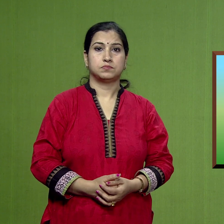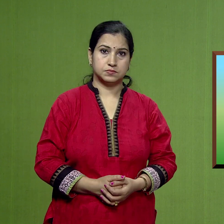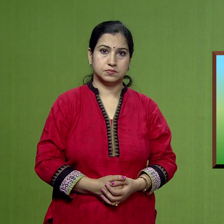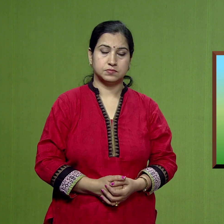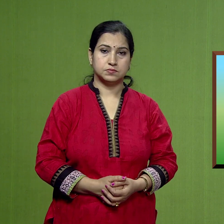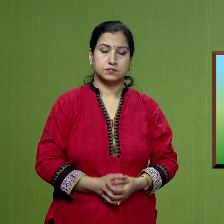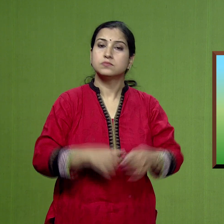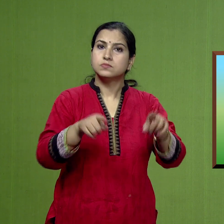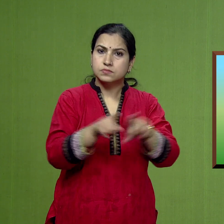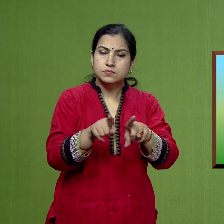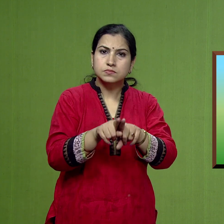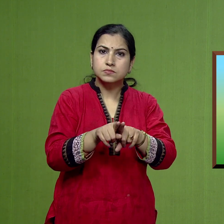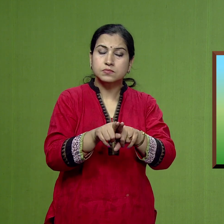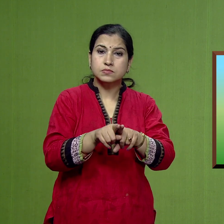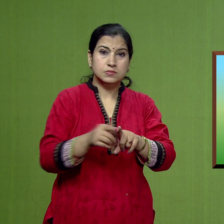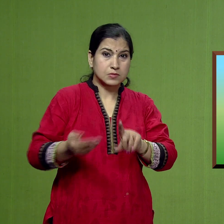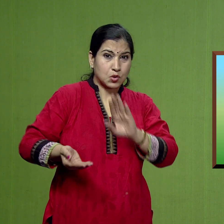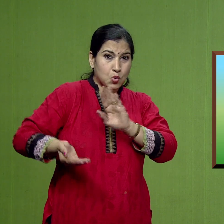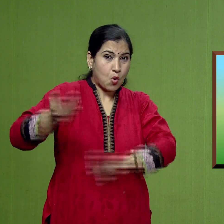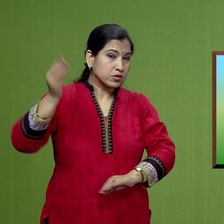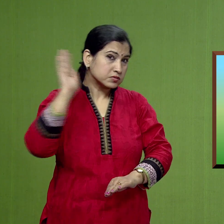As the effects of noise pollution are severe,